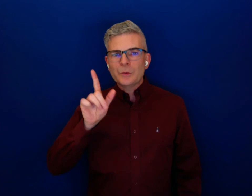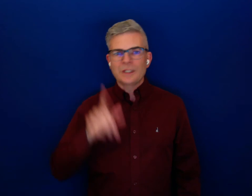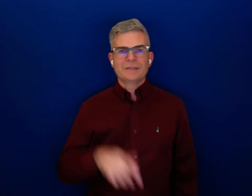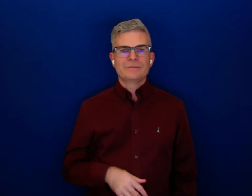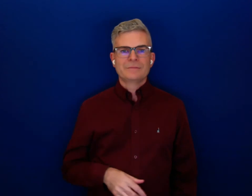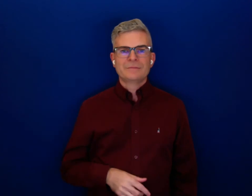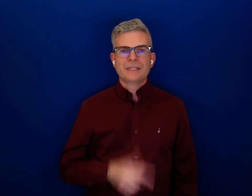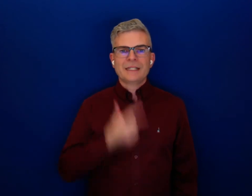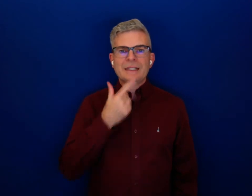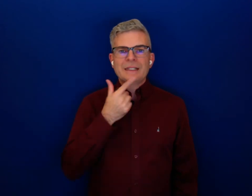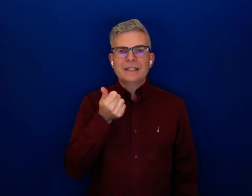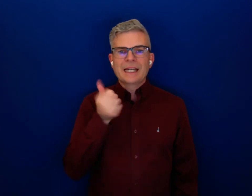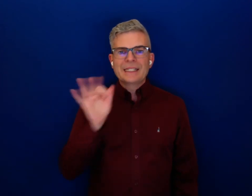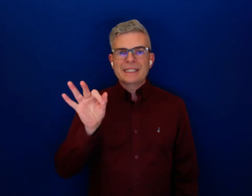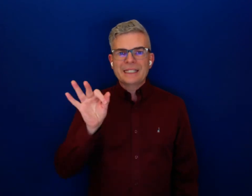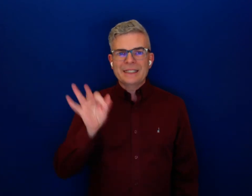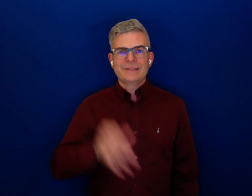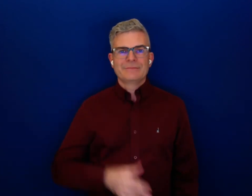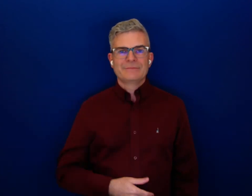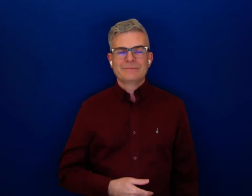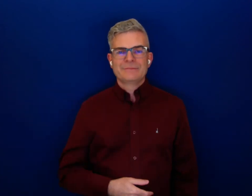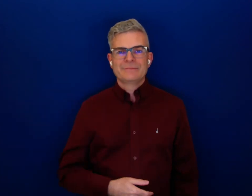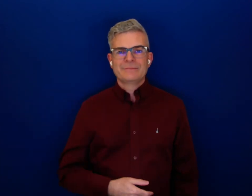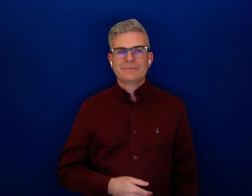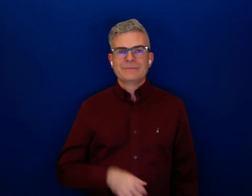21, 19,